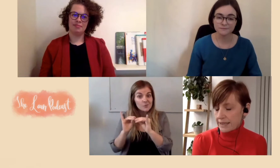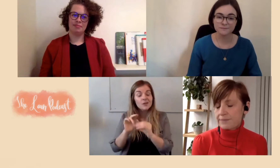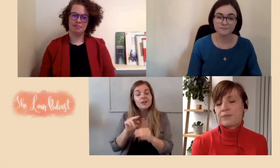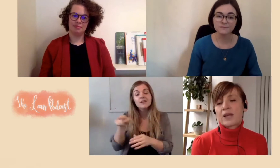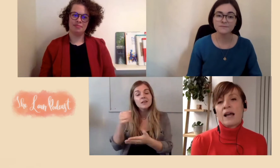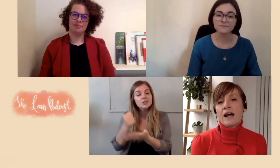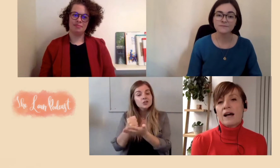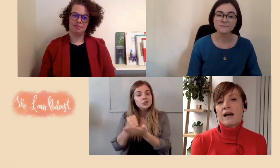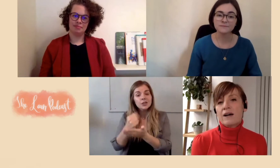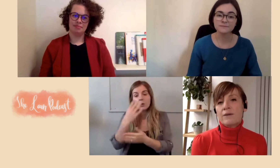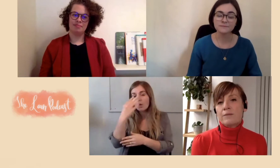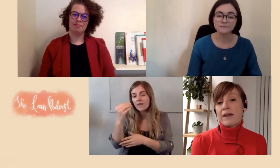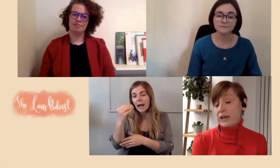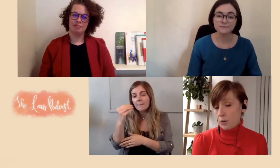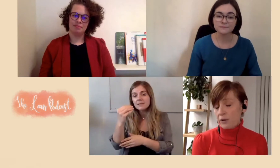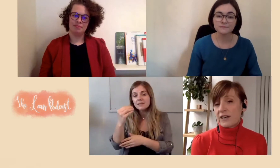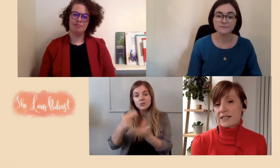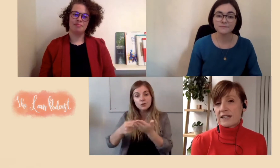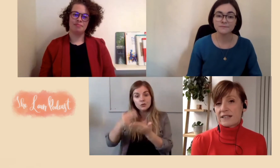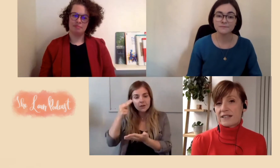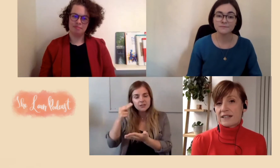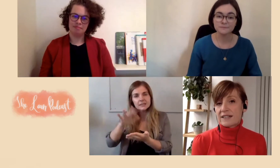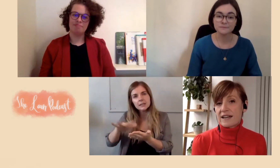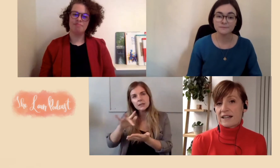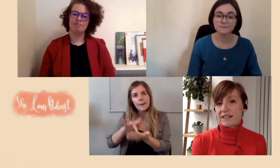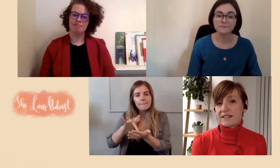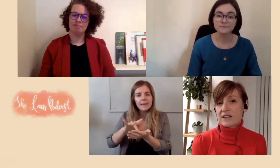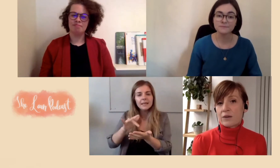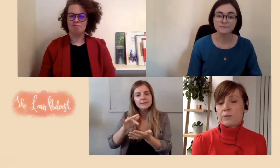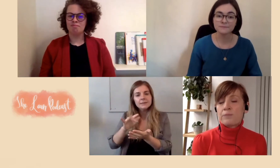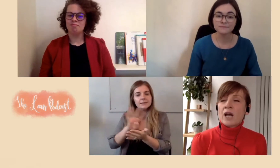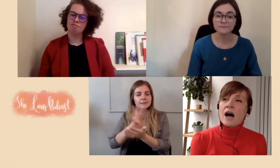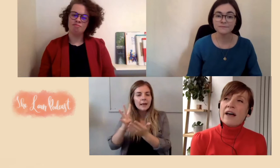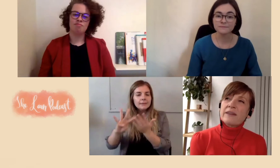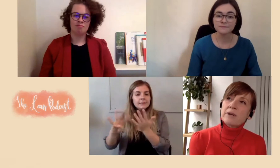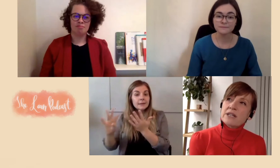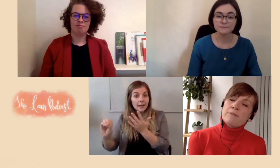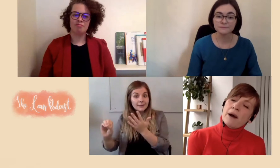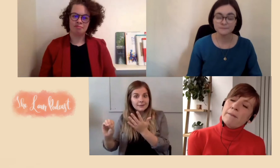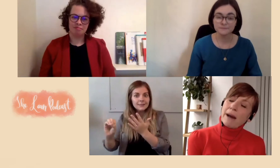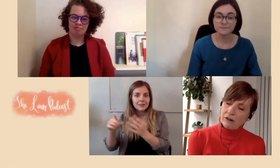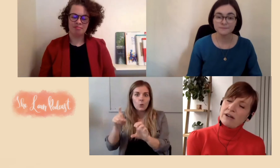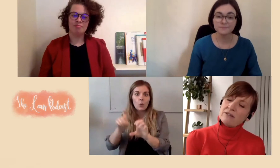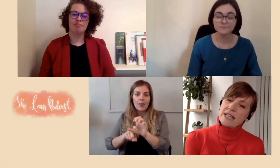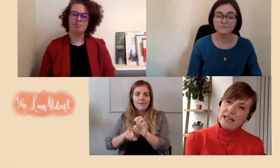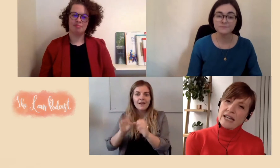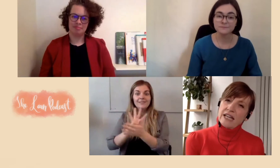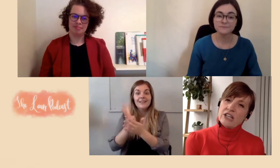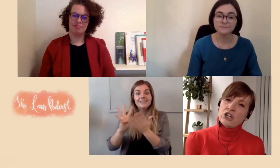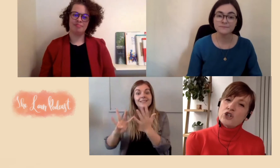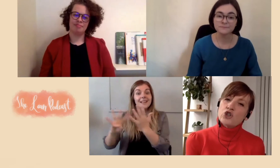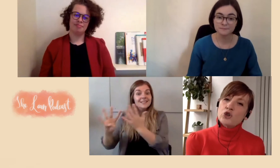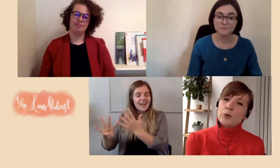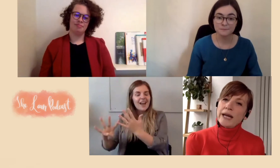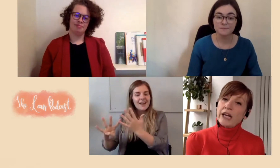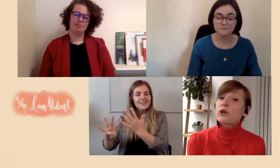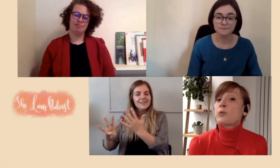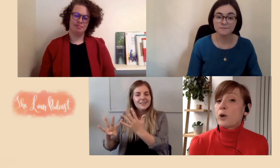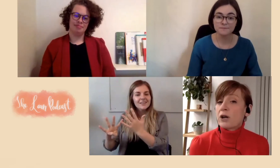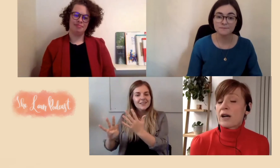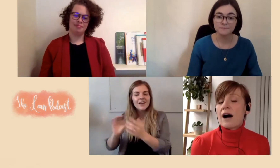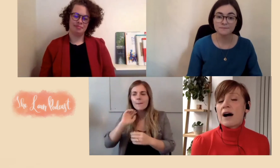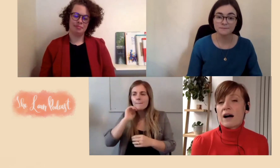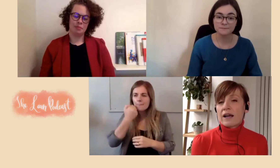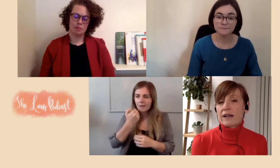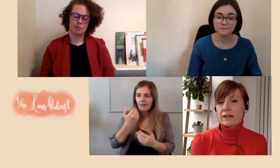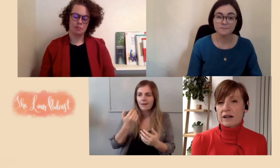and went to Wolverhampton University in the mid-90s, and then qualified in 1999. So I